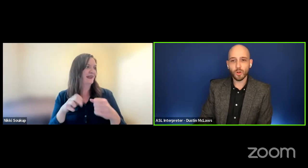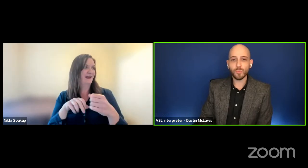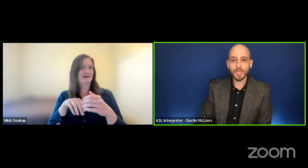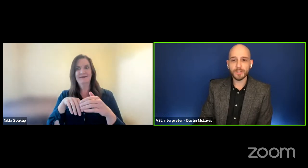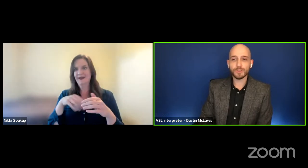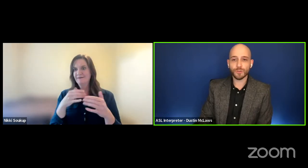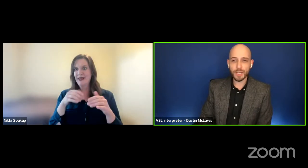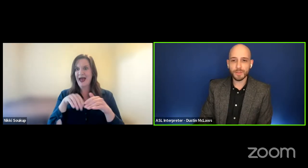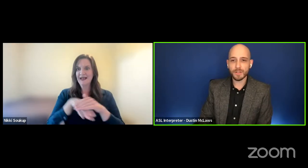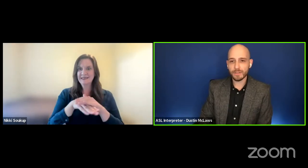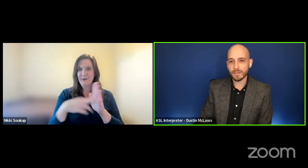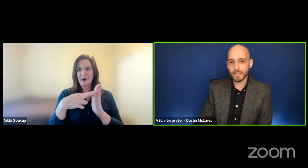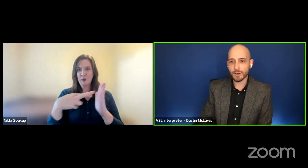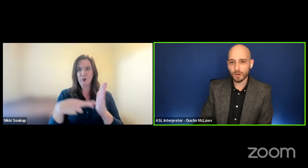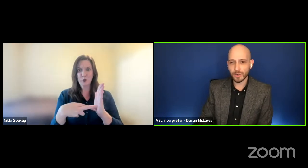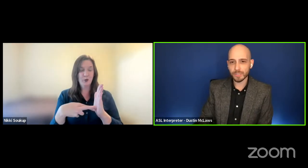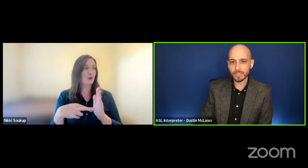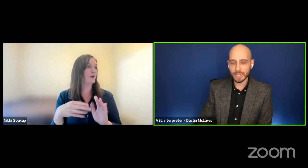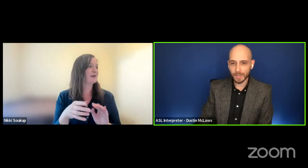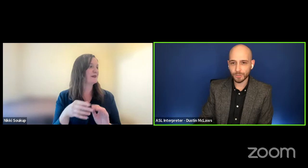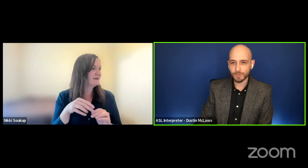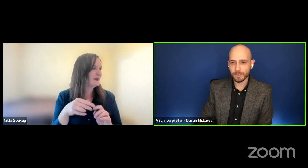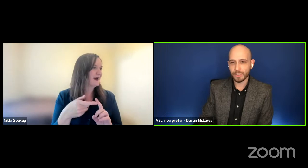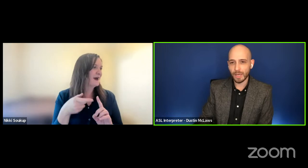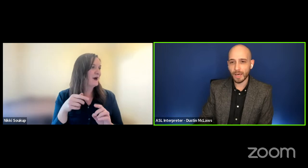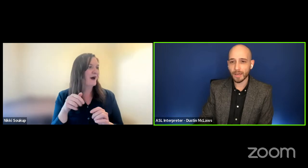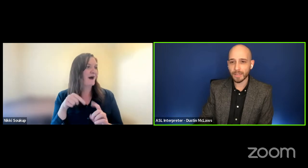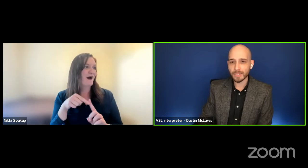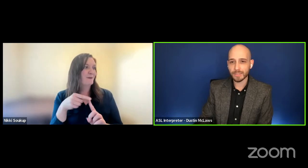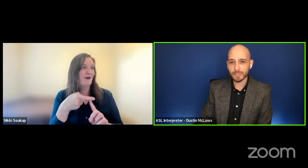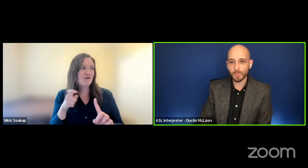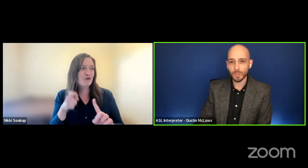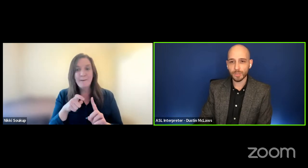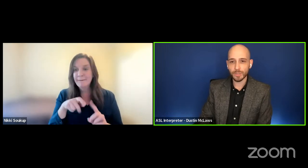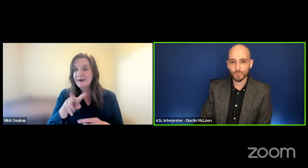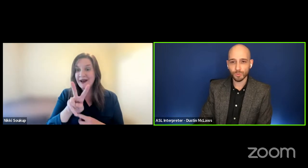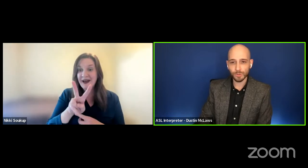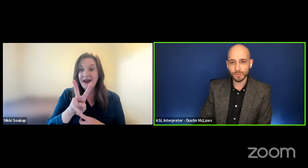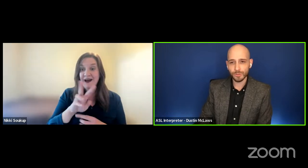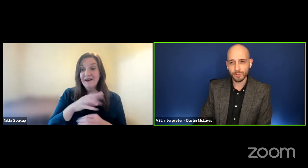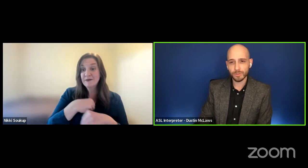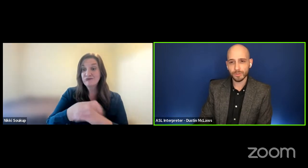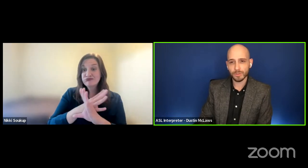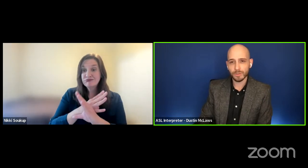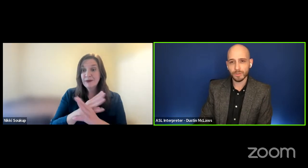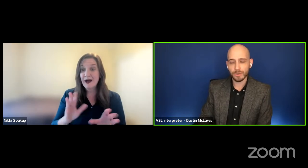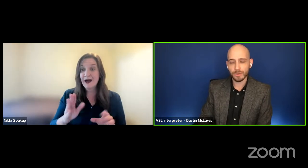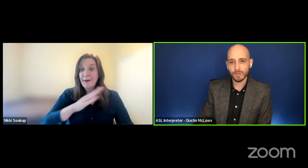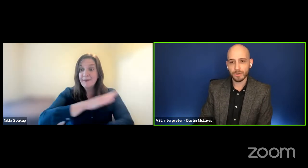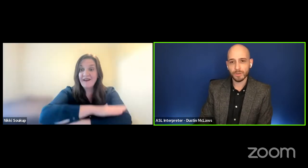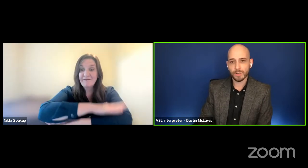And this will only strengthen the current statute and accessibility rules